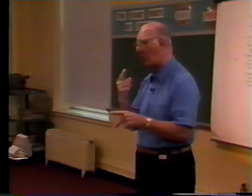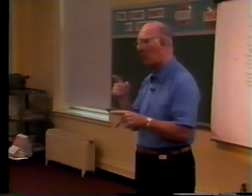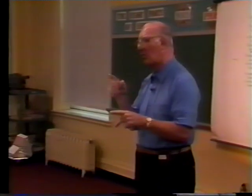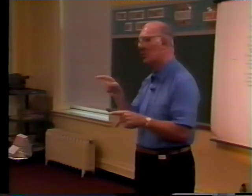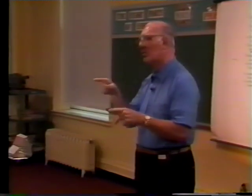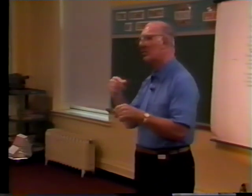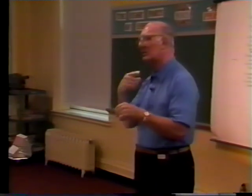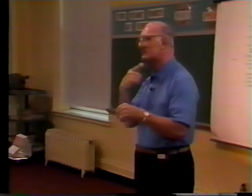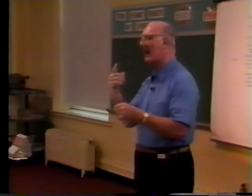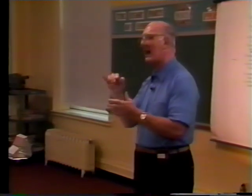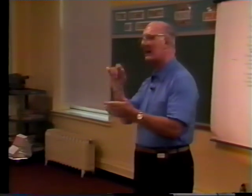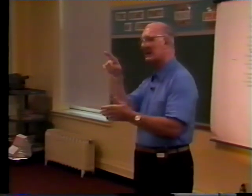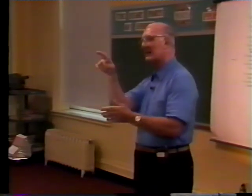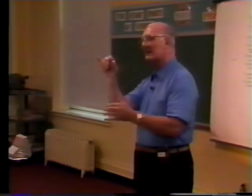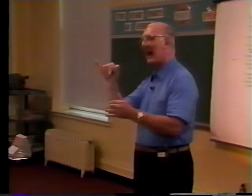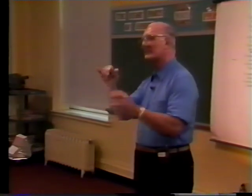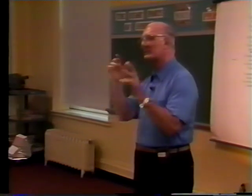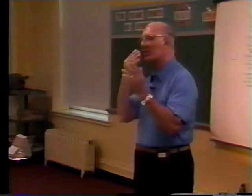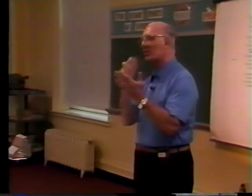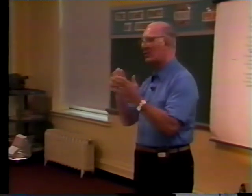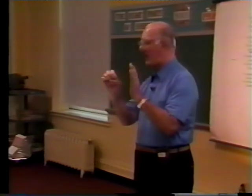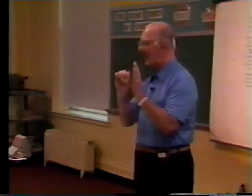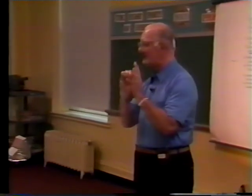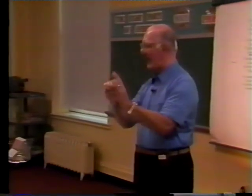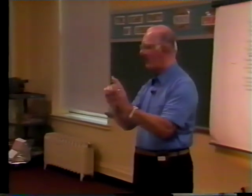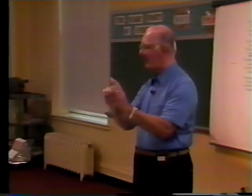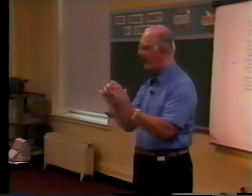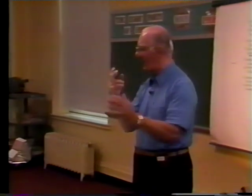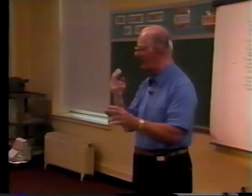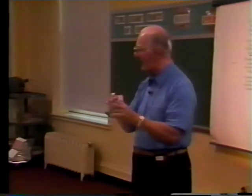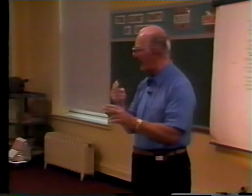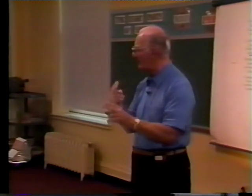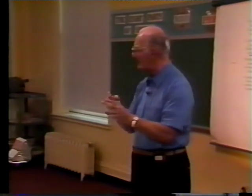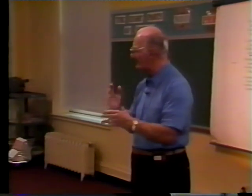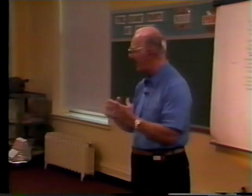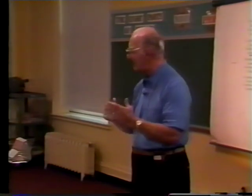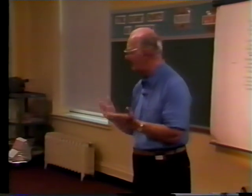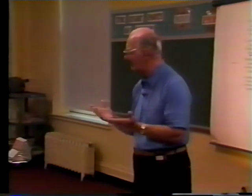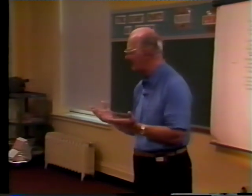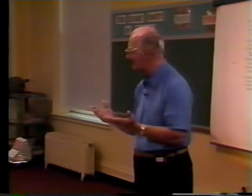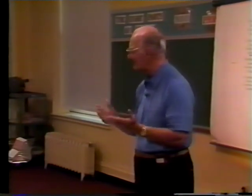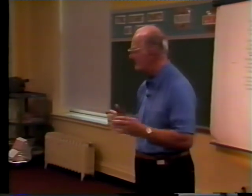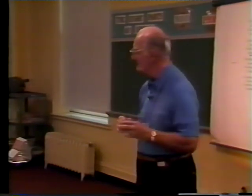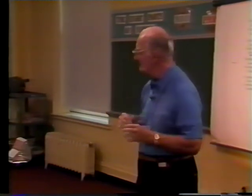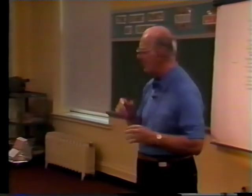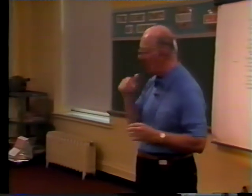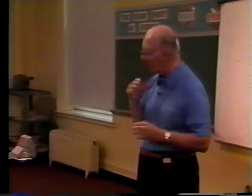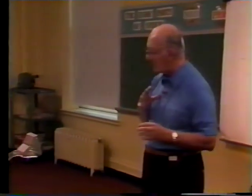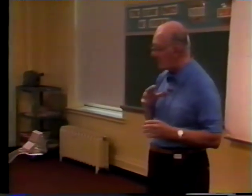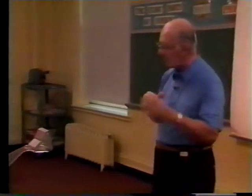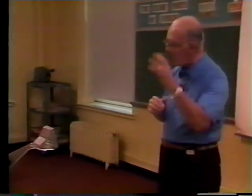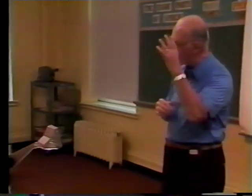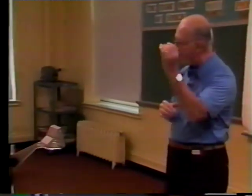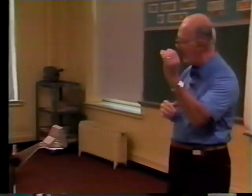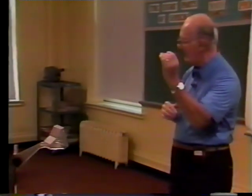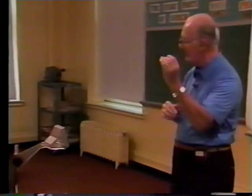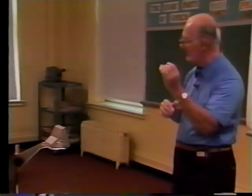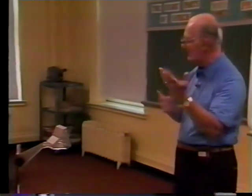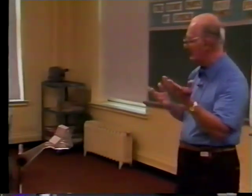who you could say that's a good example. Can you name some woman or man